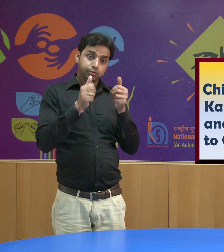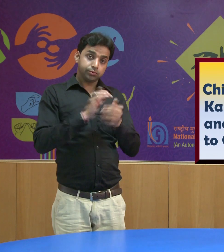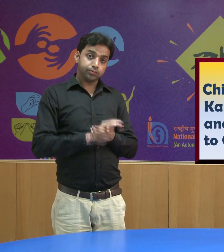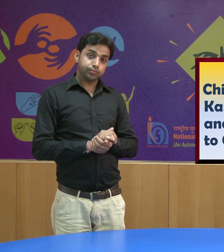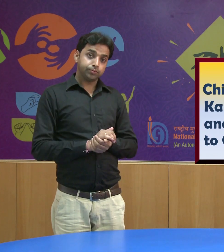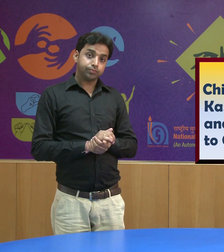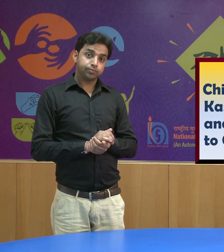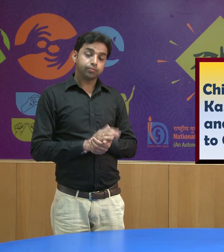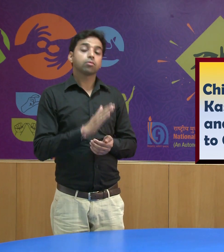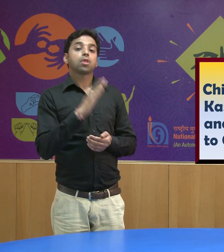and